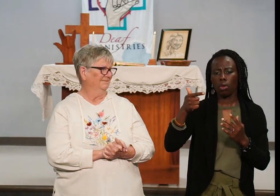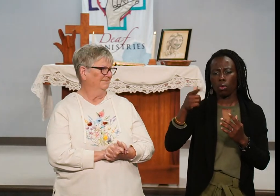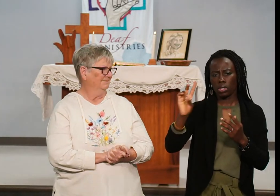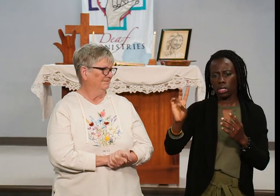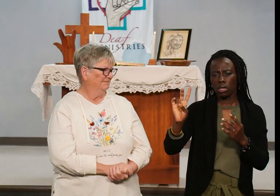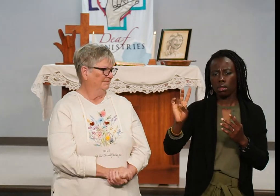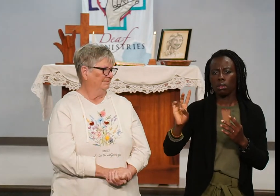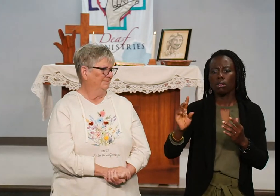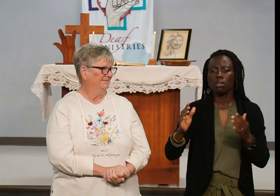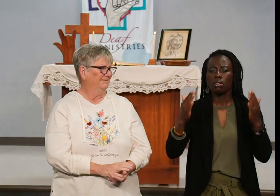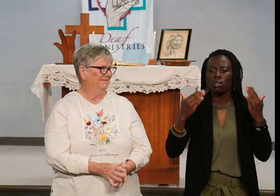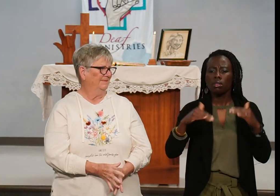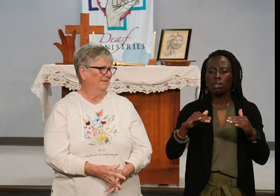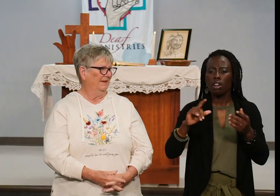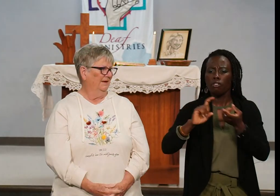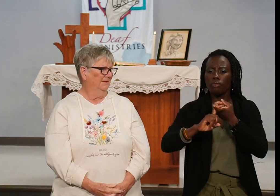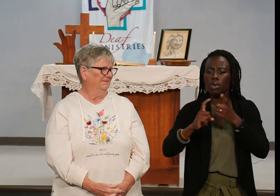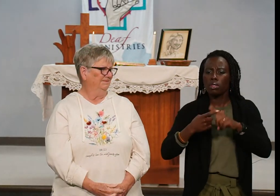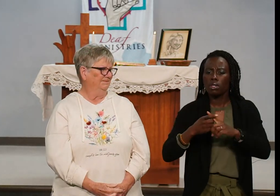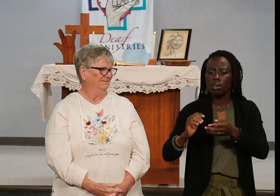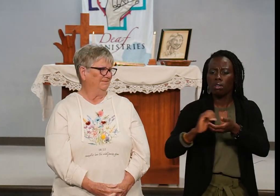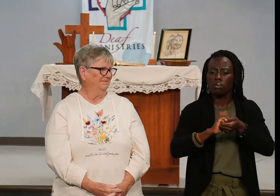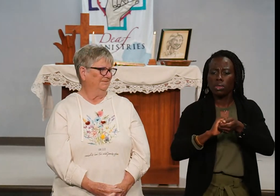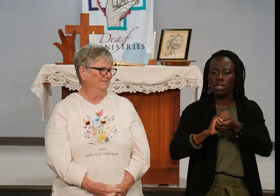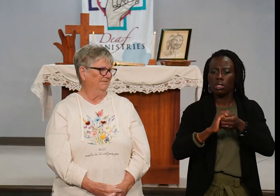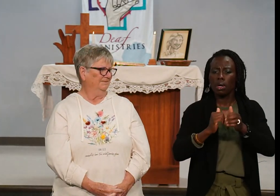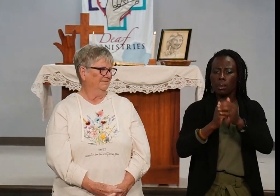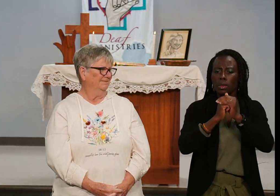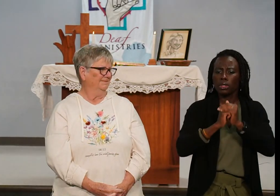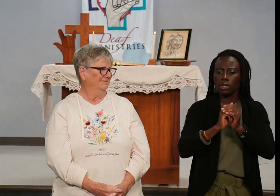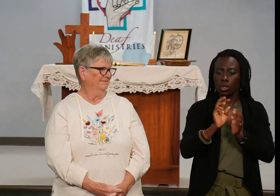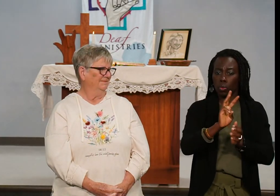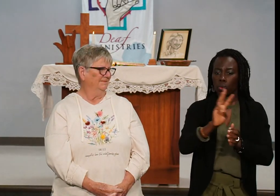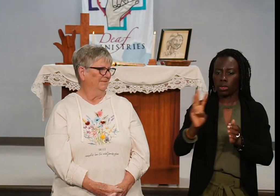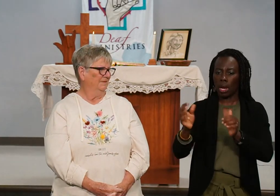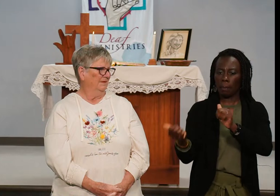be performing there for Deaf History Month.